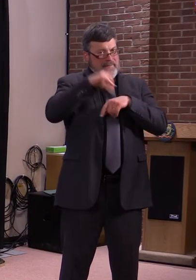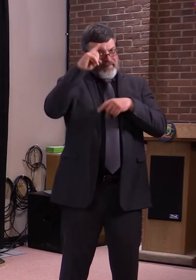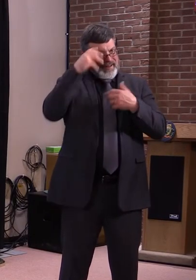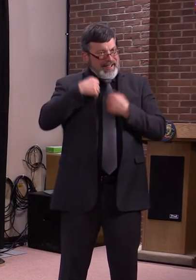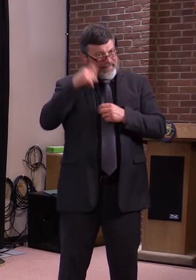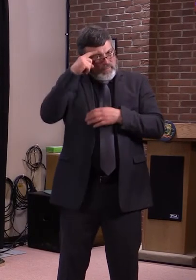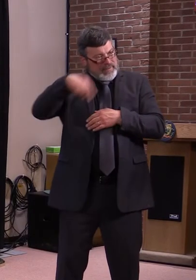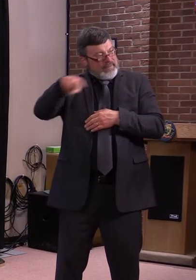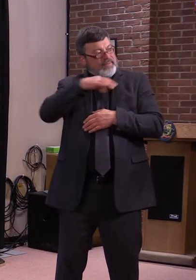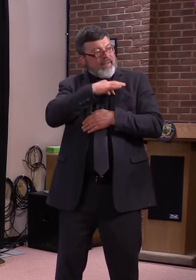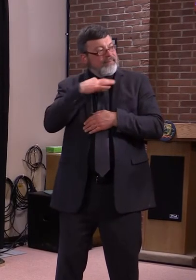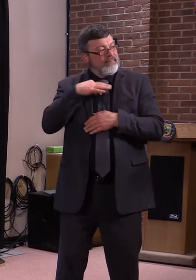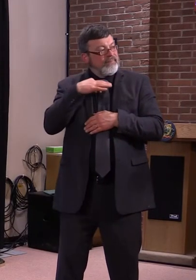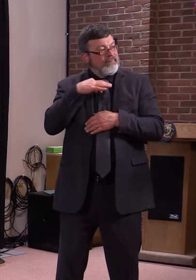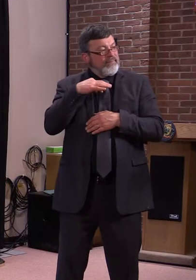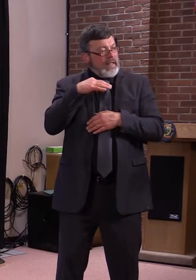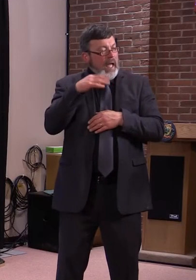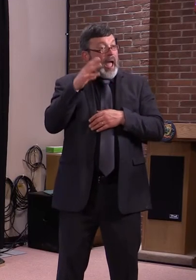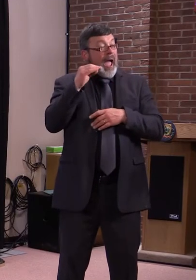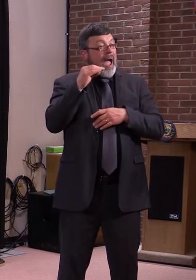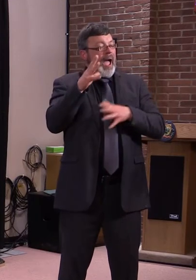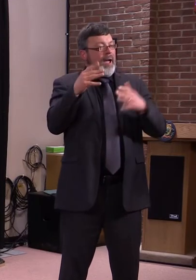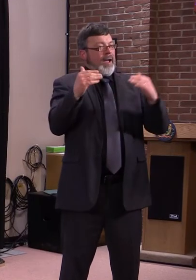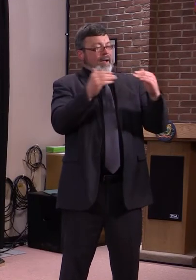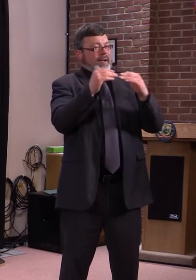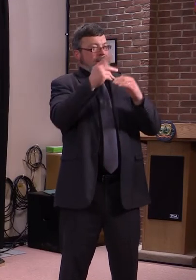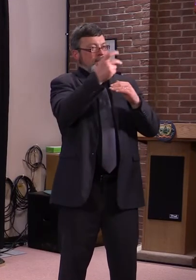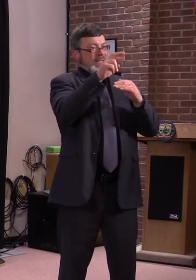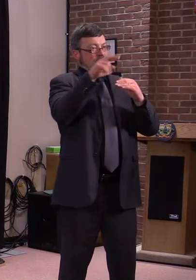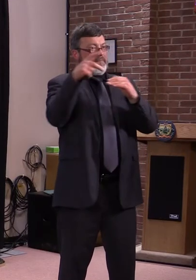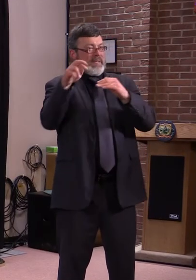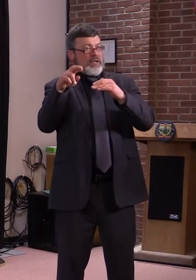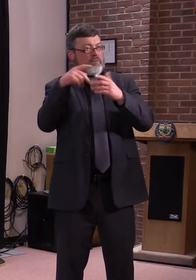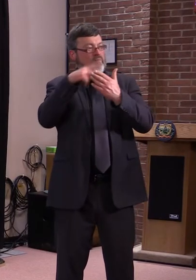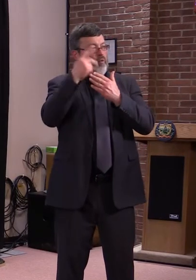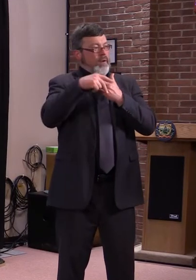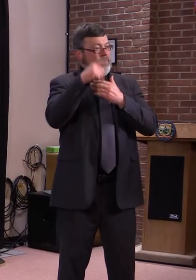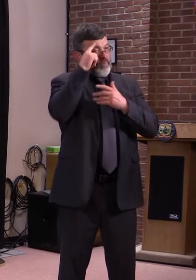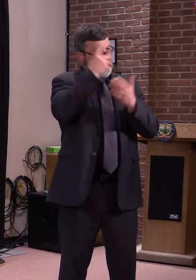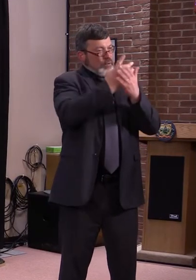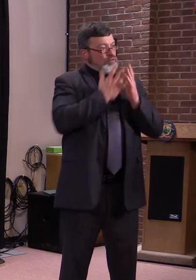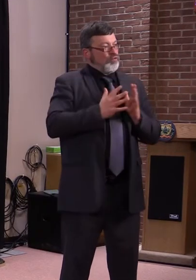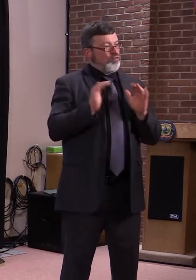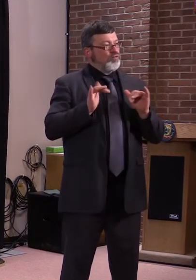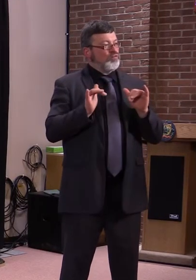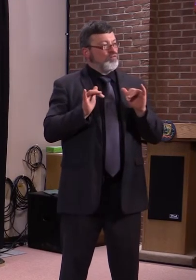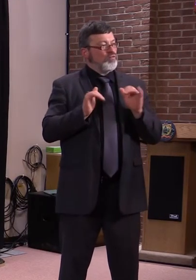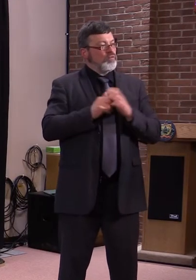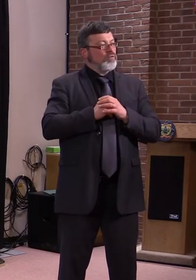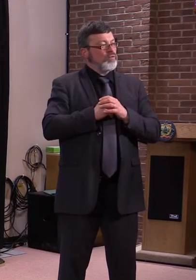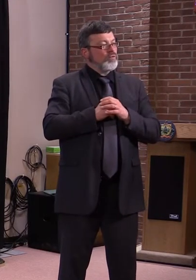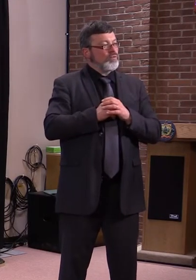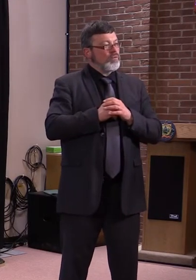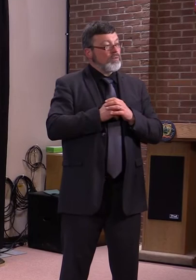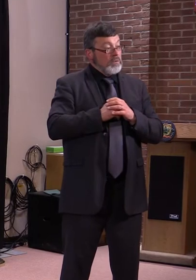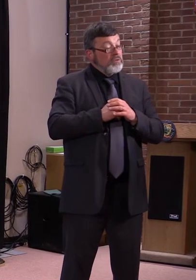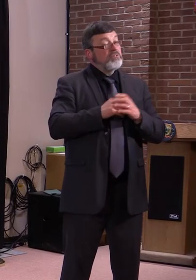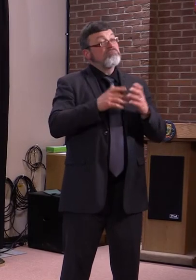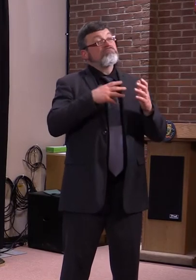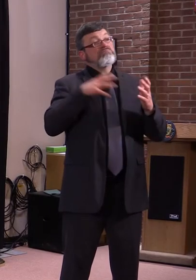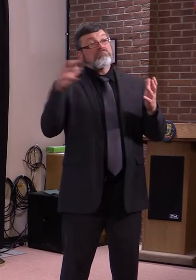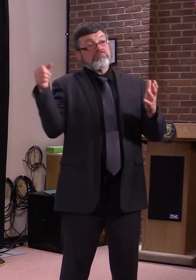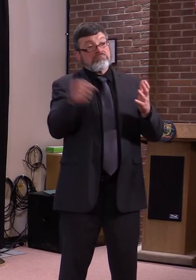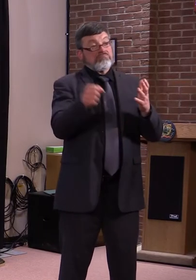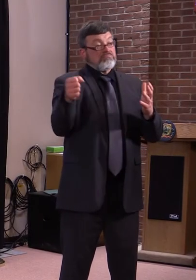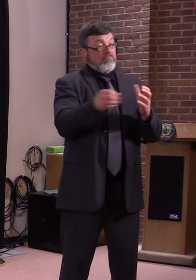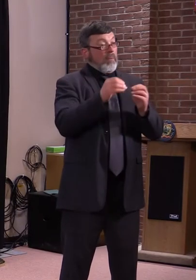program that Corrections has that has been very successful, adding additional mental health counselors for